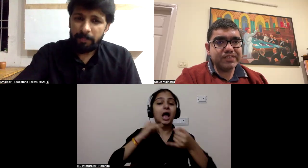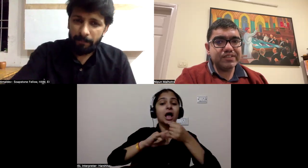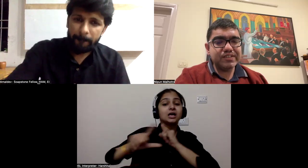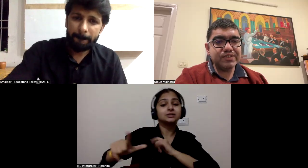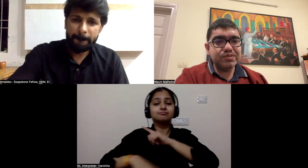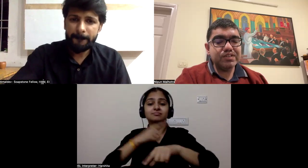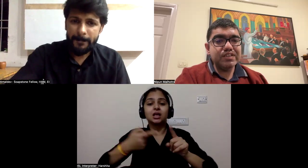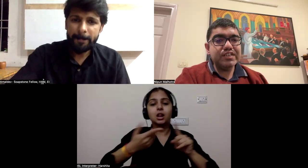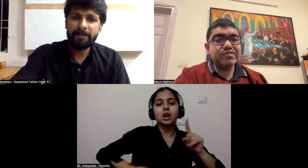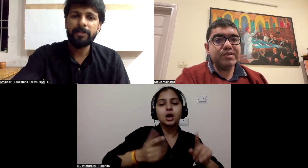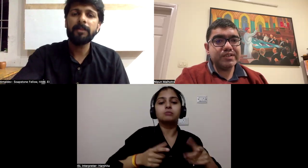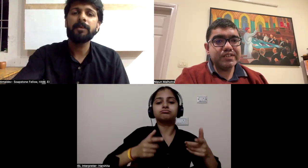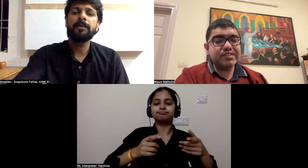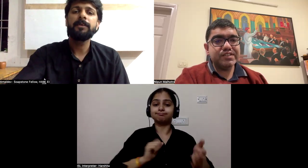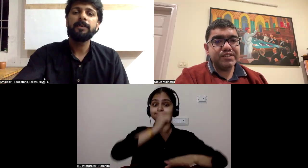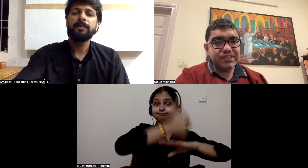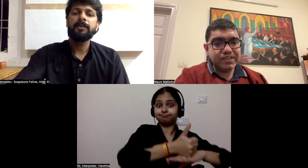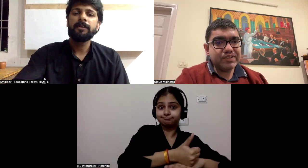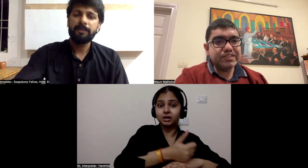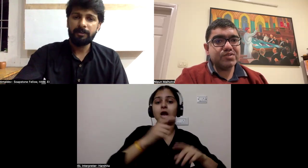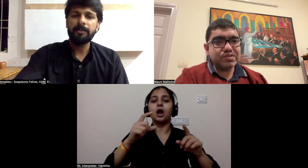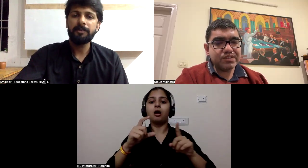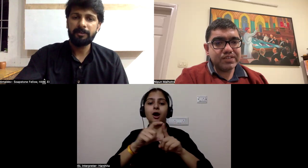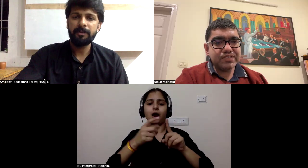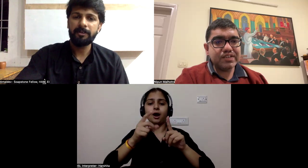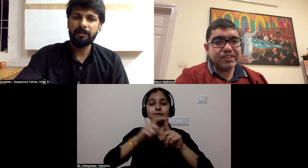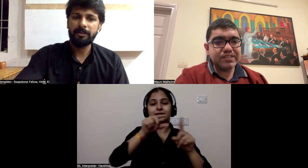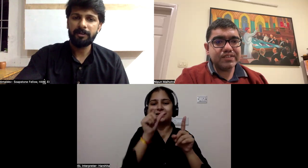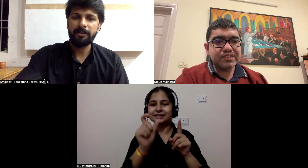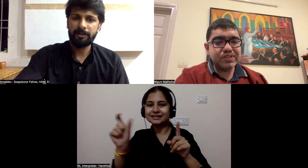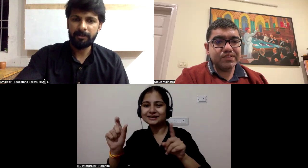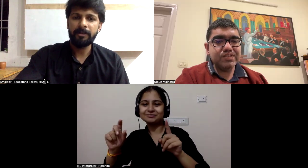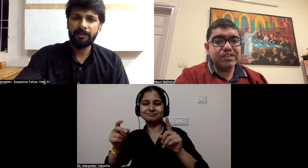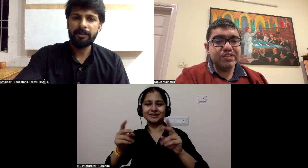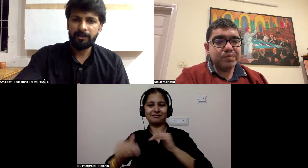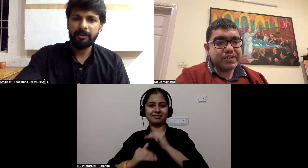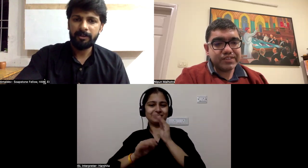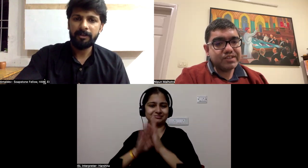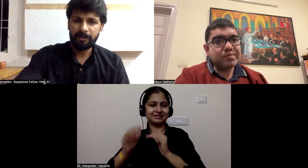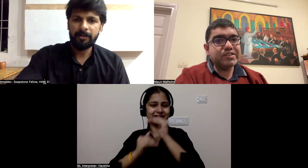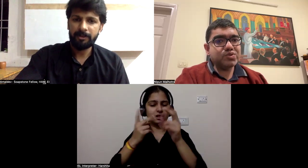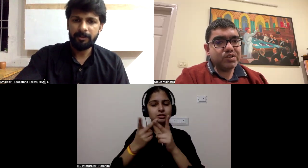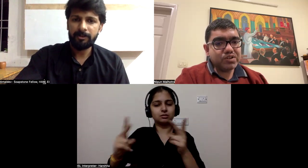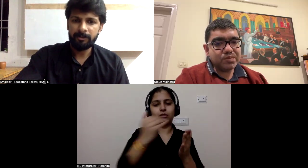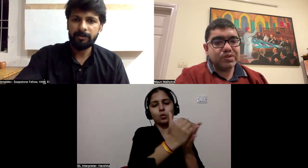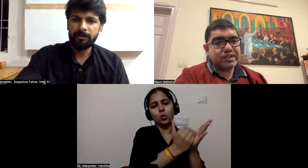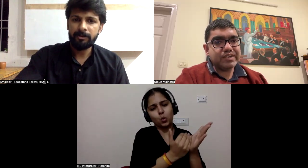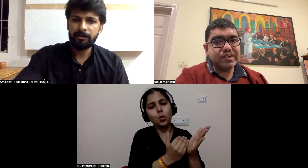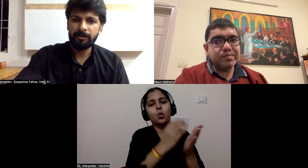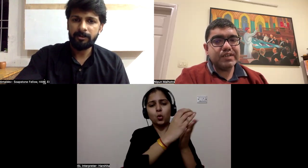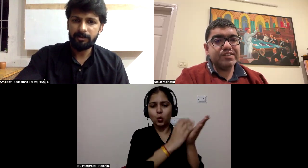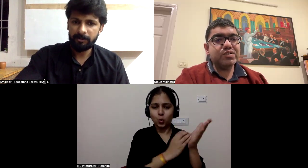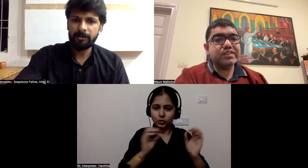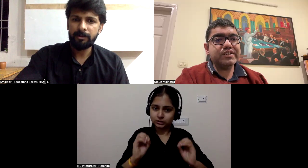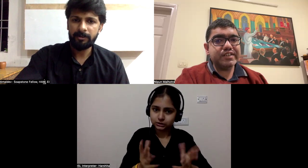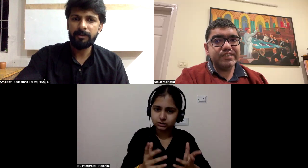and Training Center, is developing a dictionary, and there are various courses that they're starting, etc. as well. But I think the government needs to do a lot more. And the